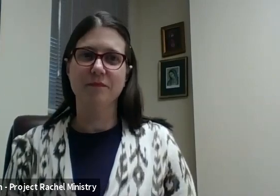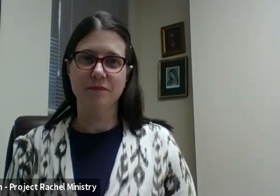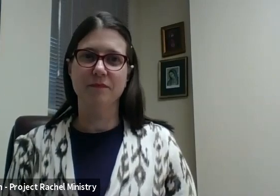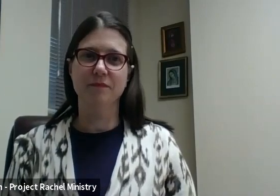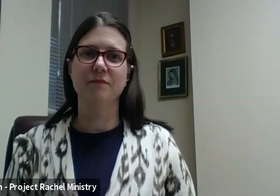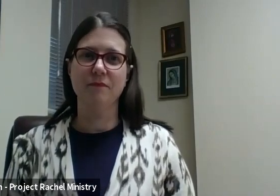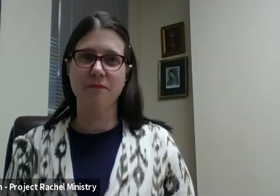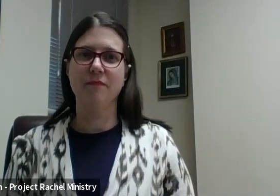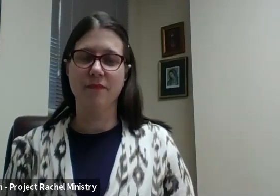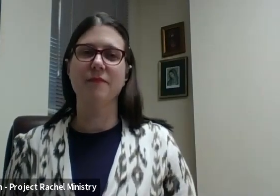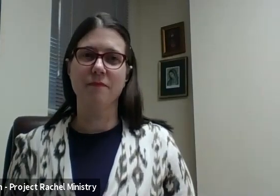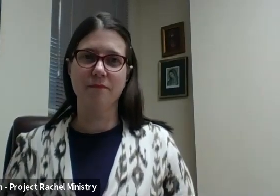Julia.